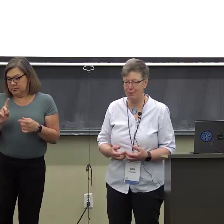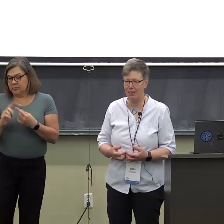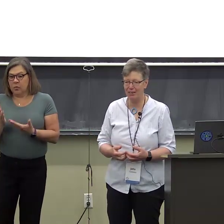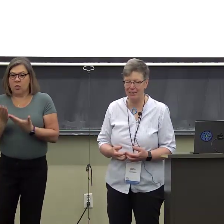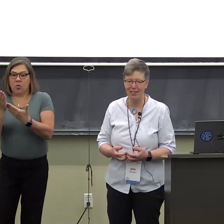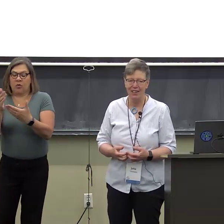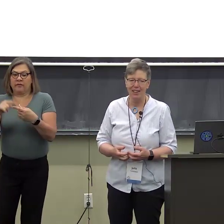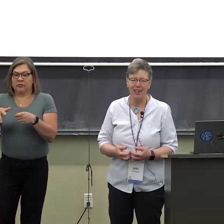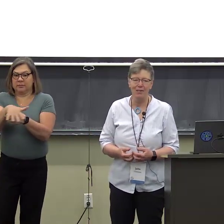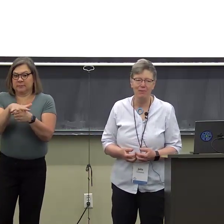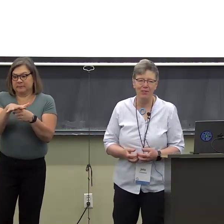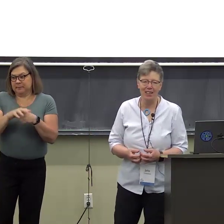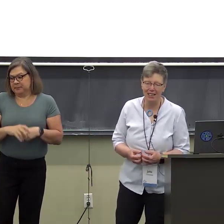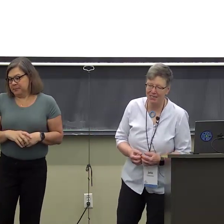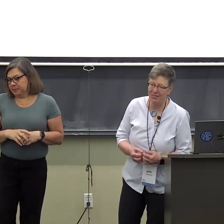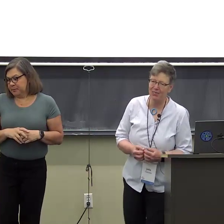in this space.